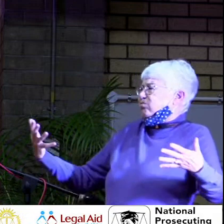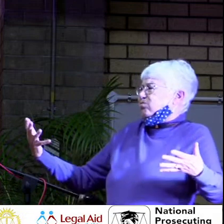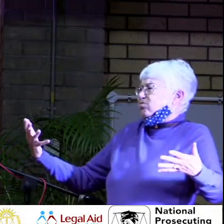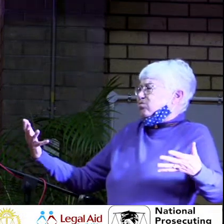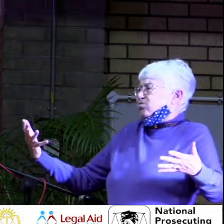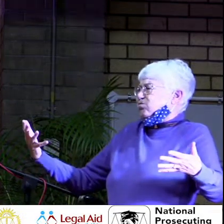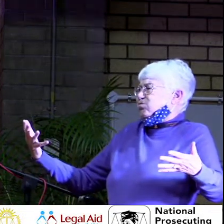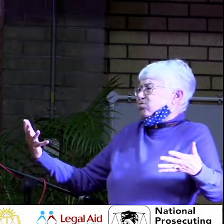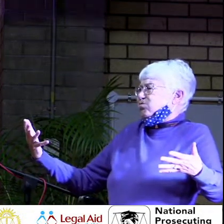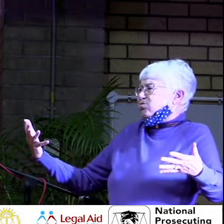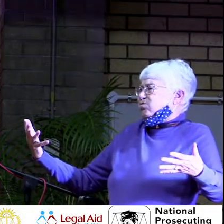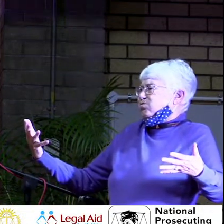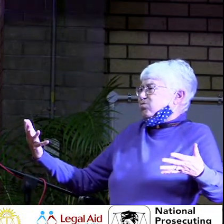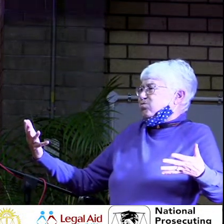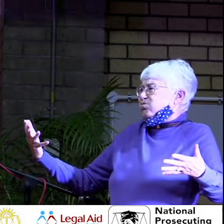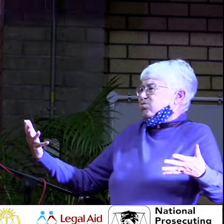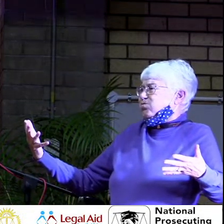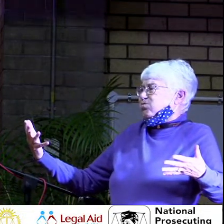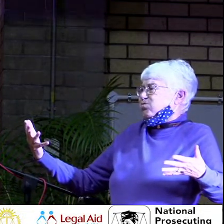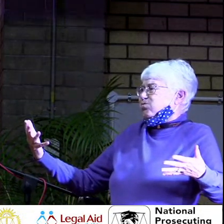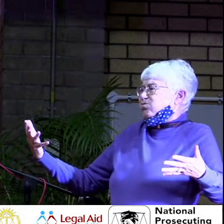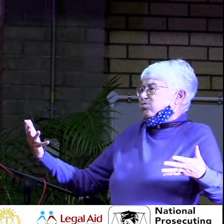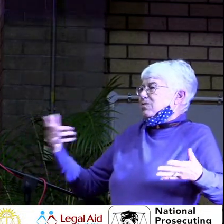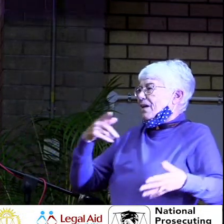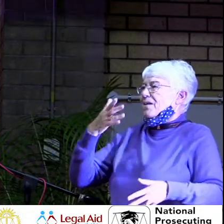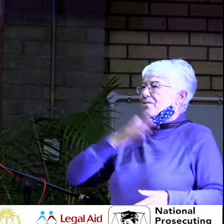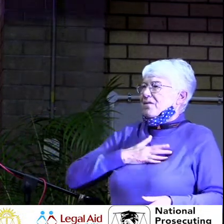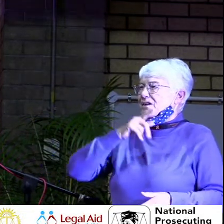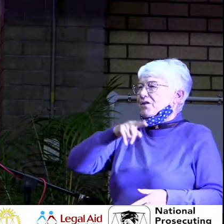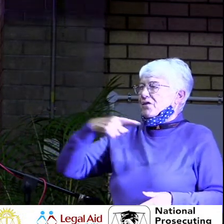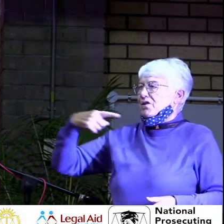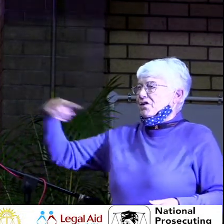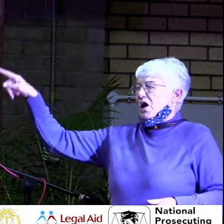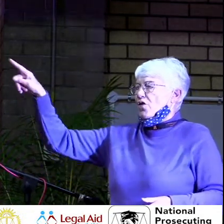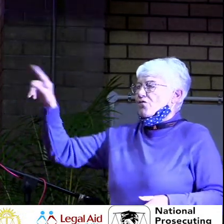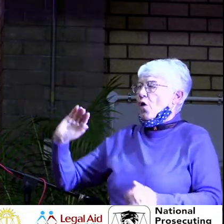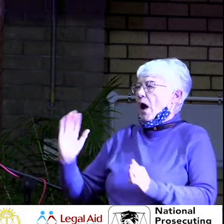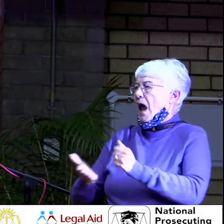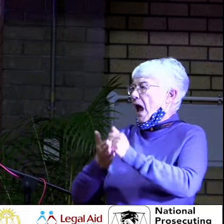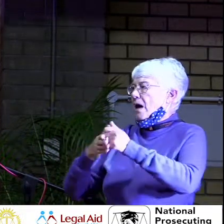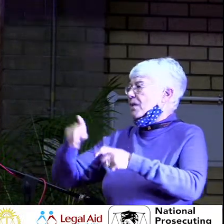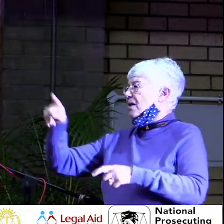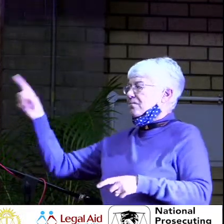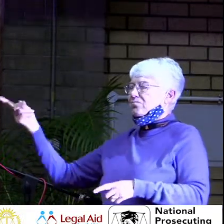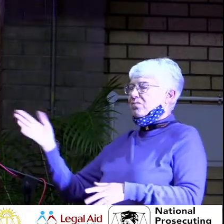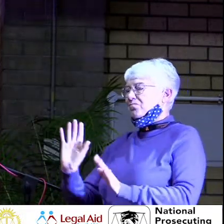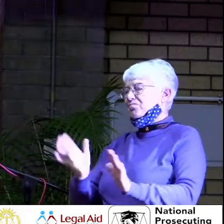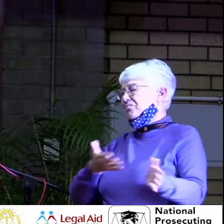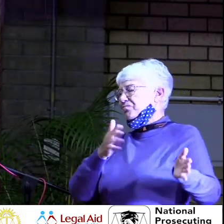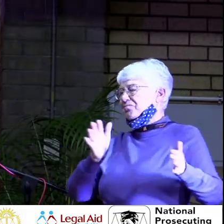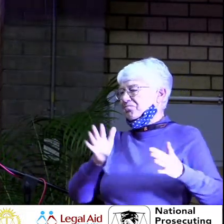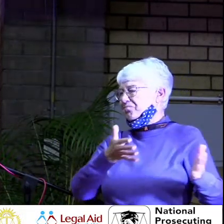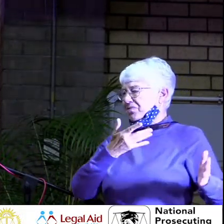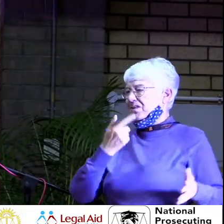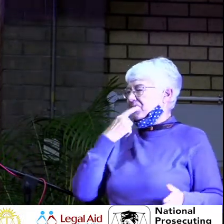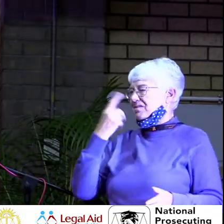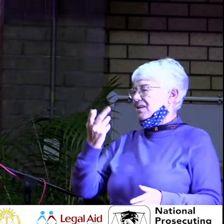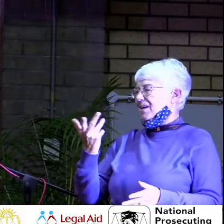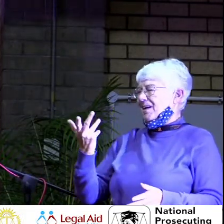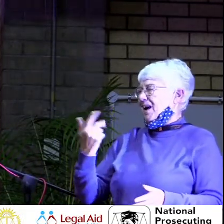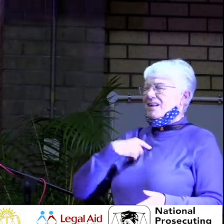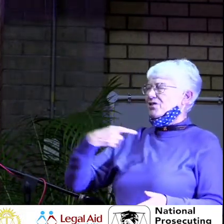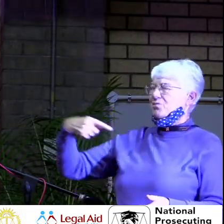through all of this. You know, it is a waste of time. So what I'm saying is that we need political